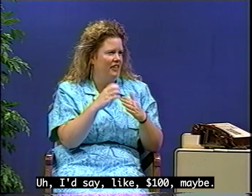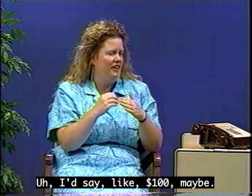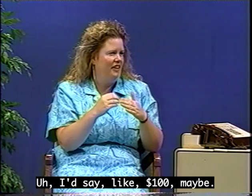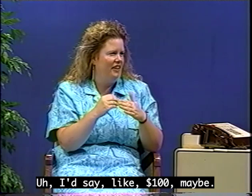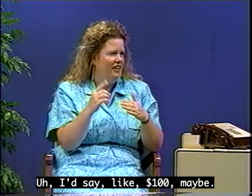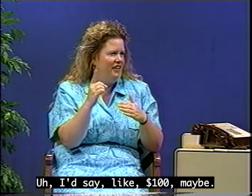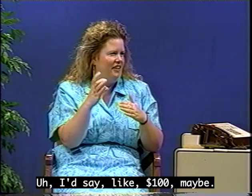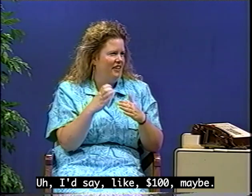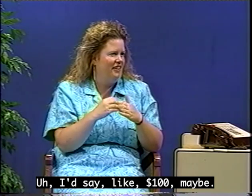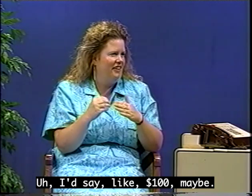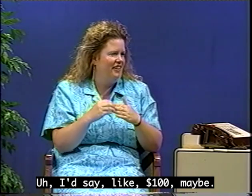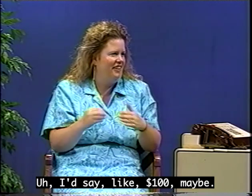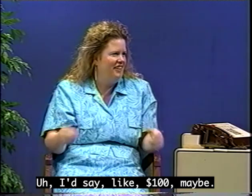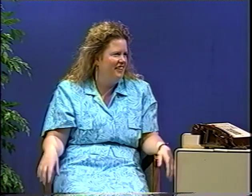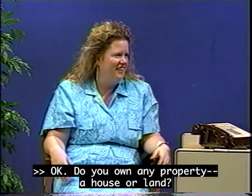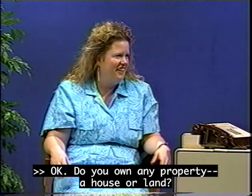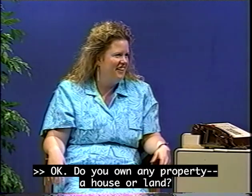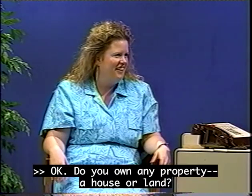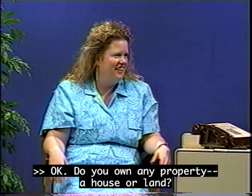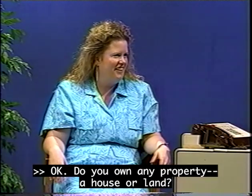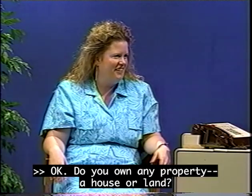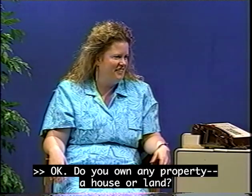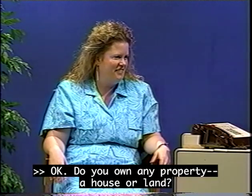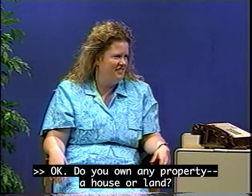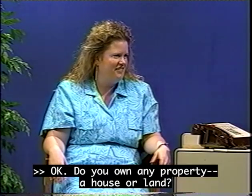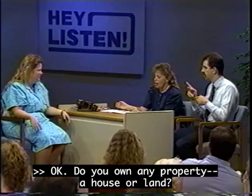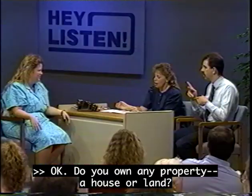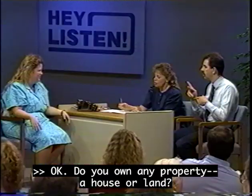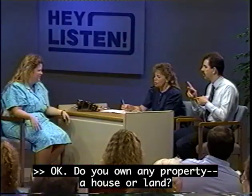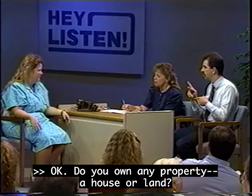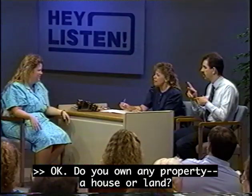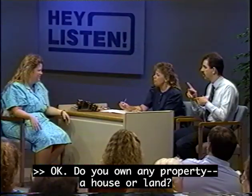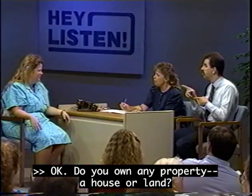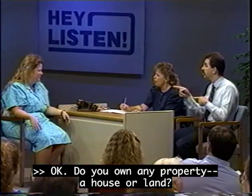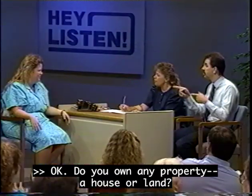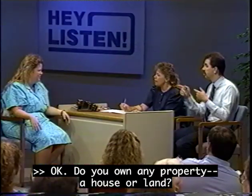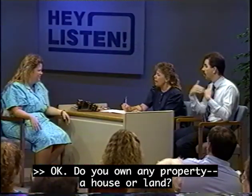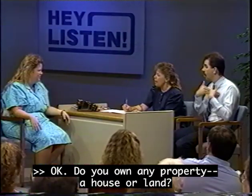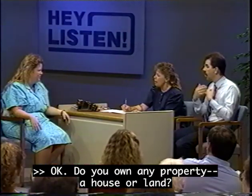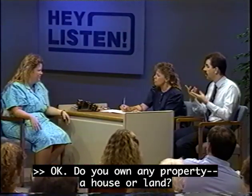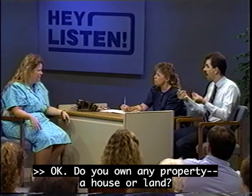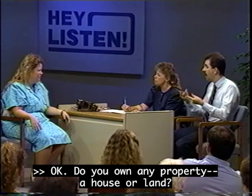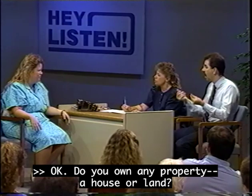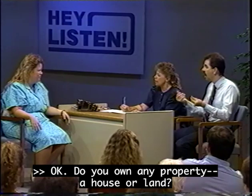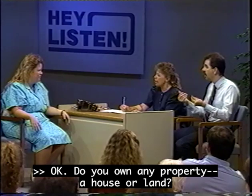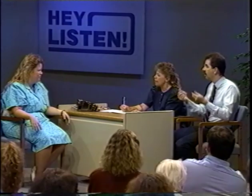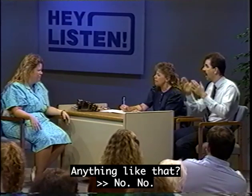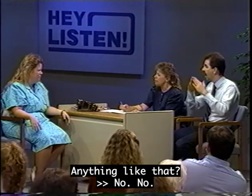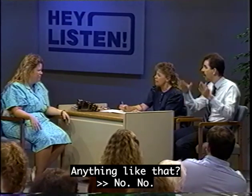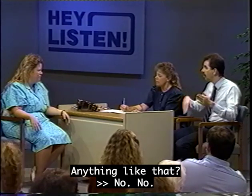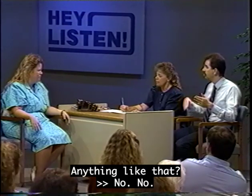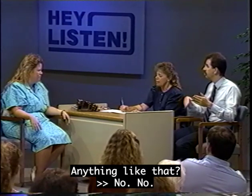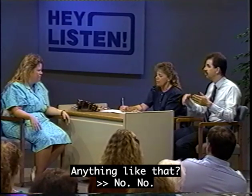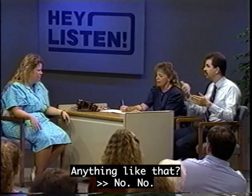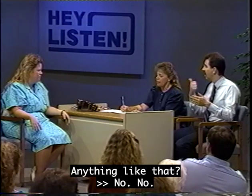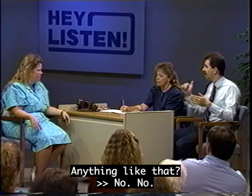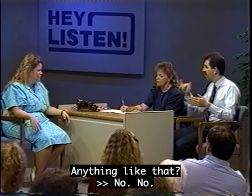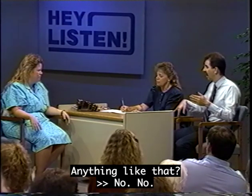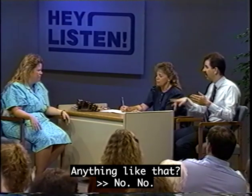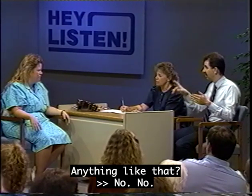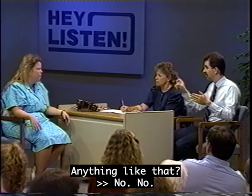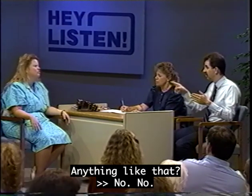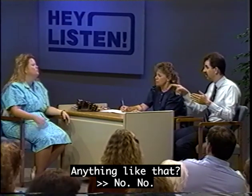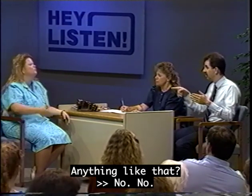I'd say like $100 maybe. Okay. Do you own any property, a house or land, anything like that?